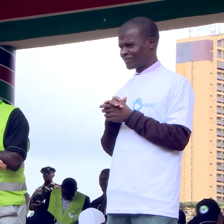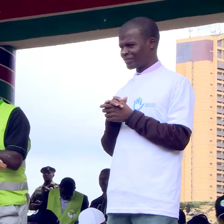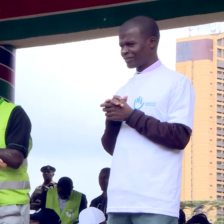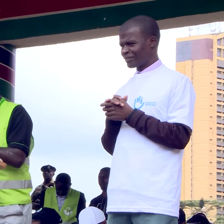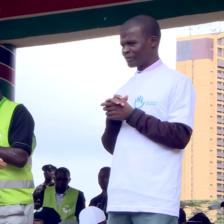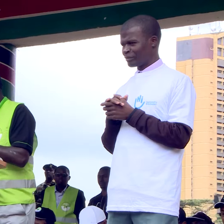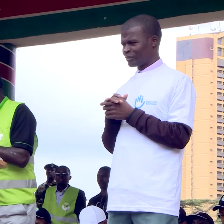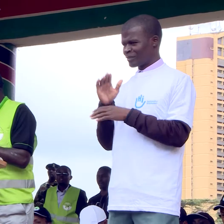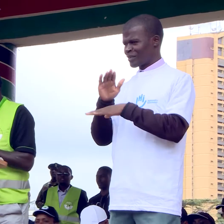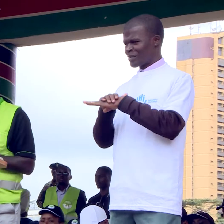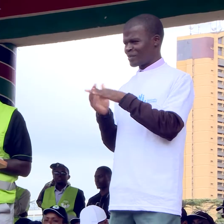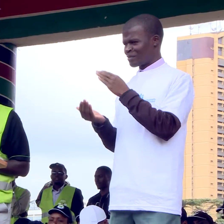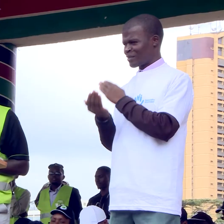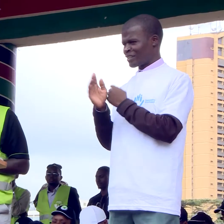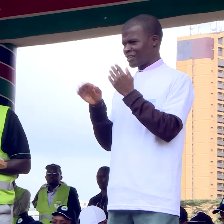Good morning, everyone.